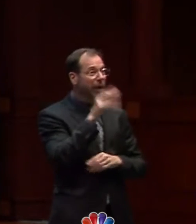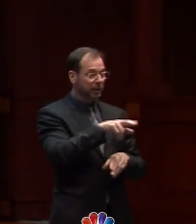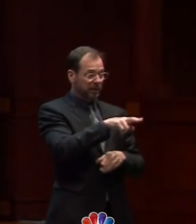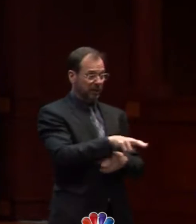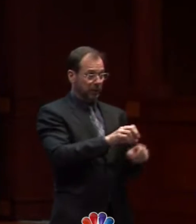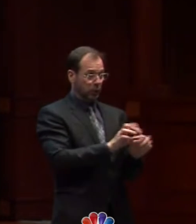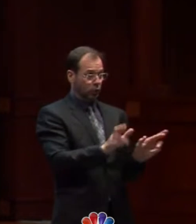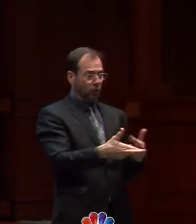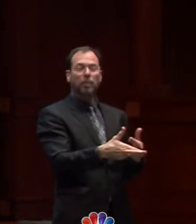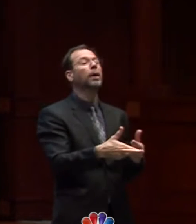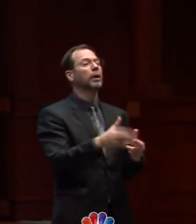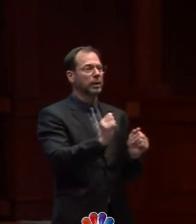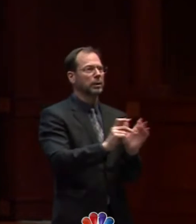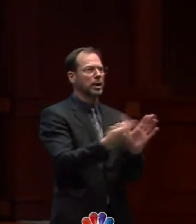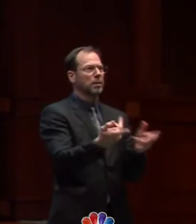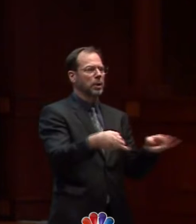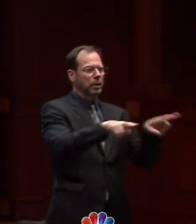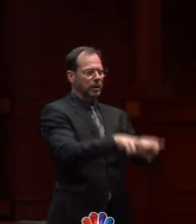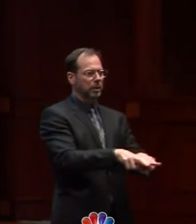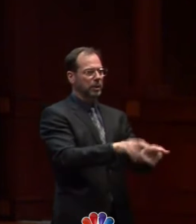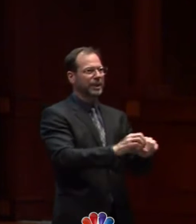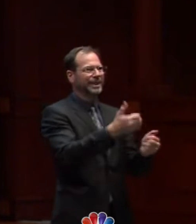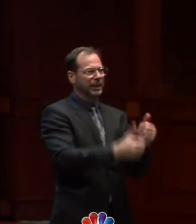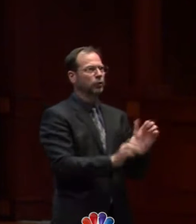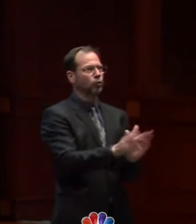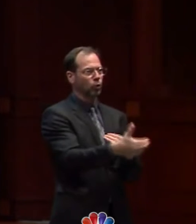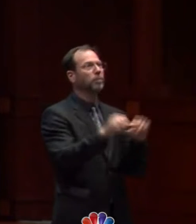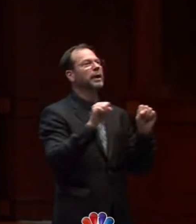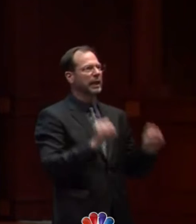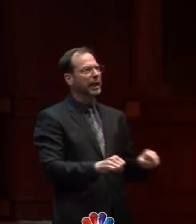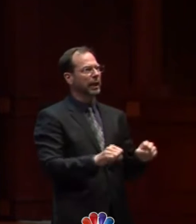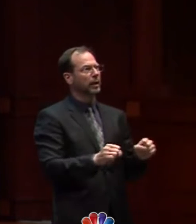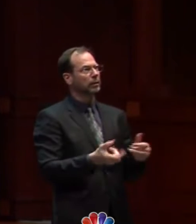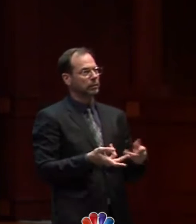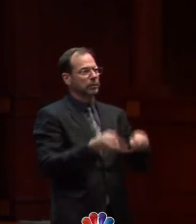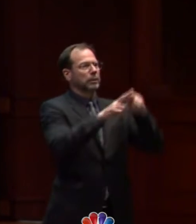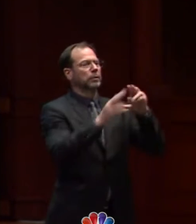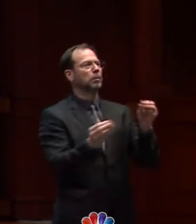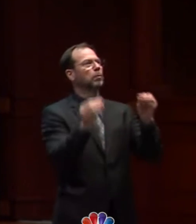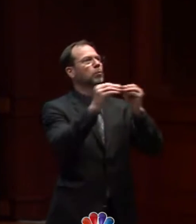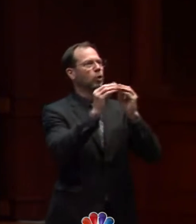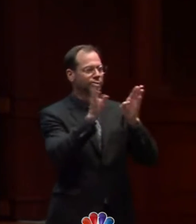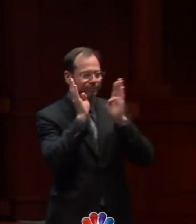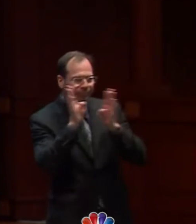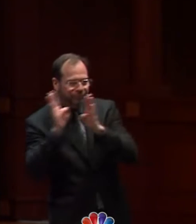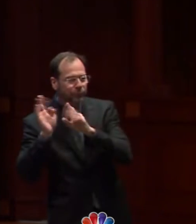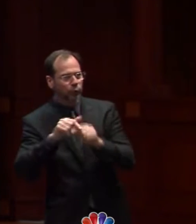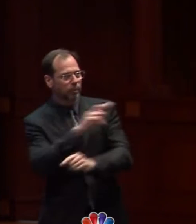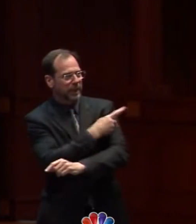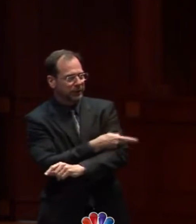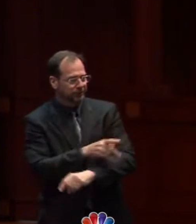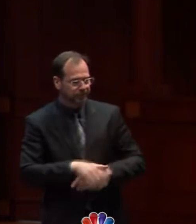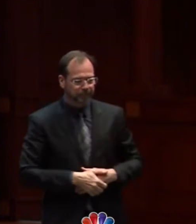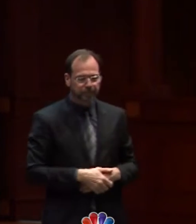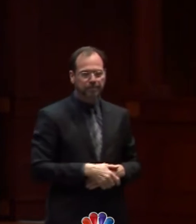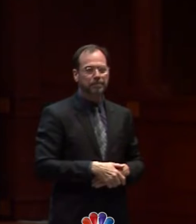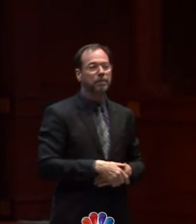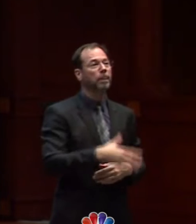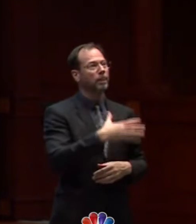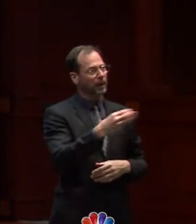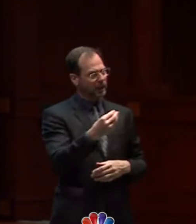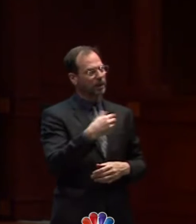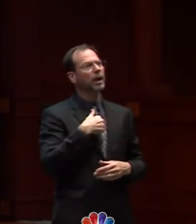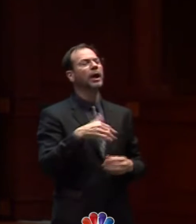occupancy in bedrooms that would accommodate such expansion. Also, I have made some